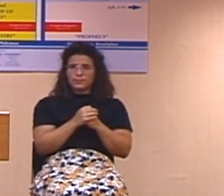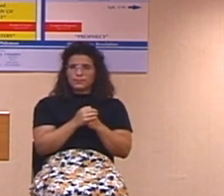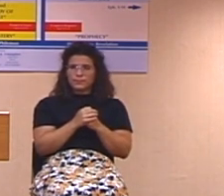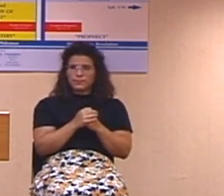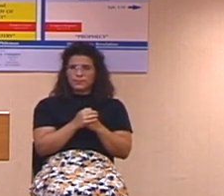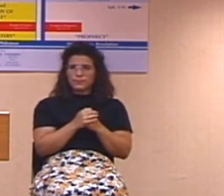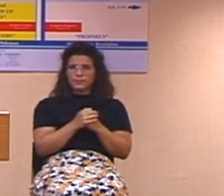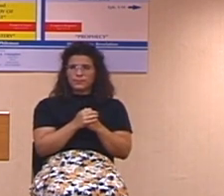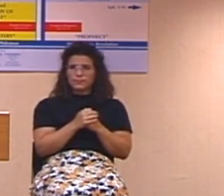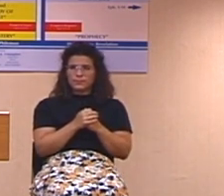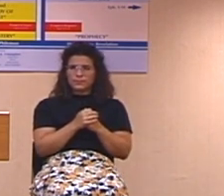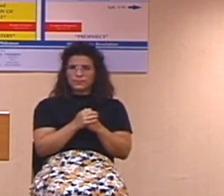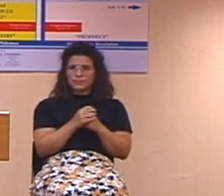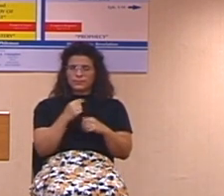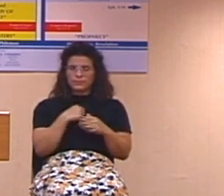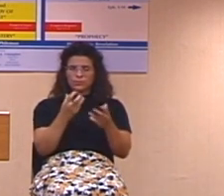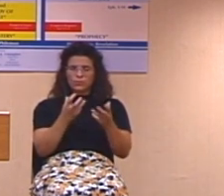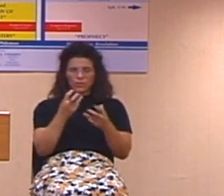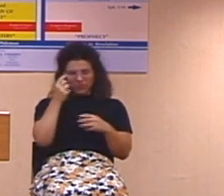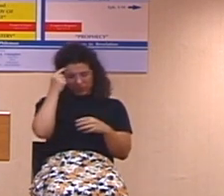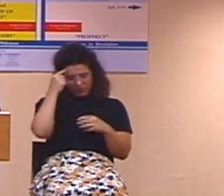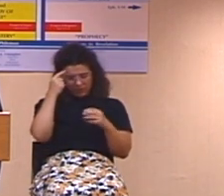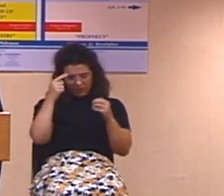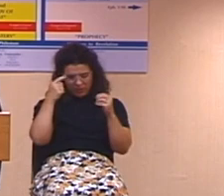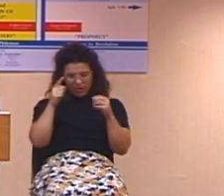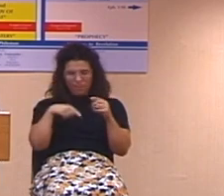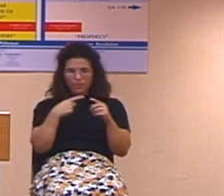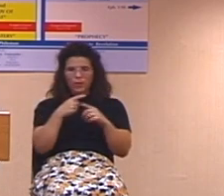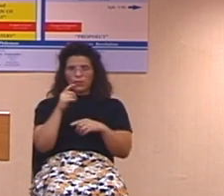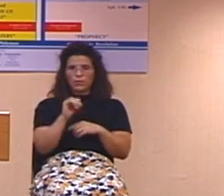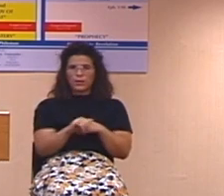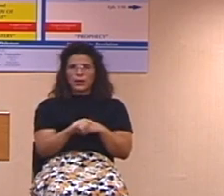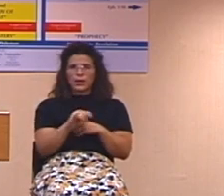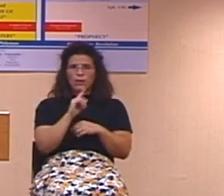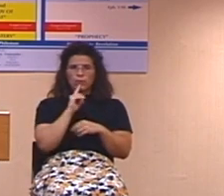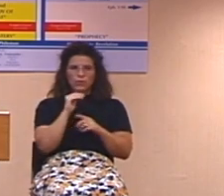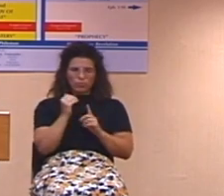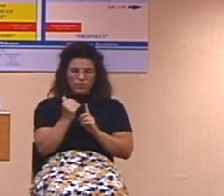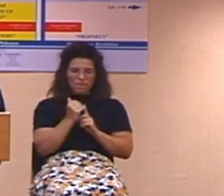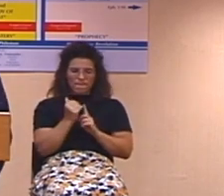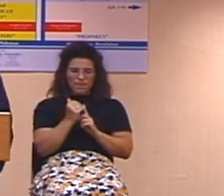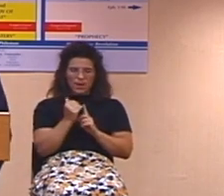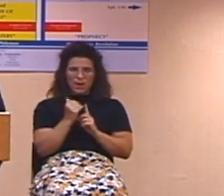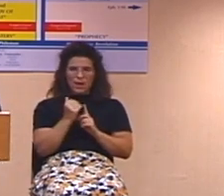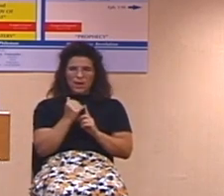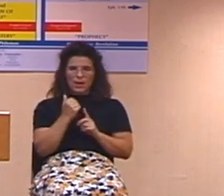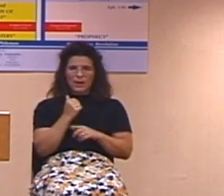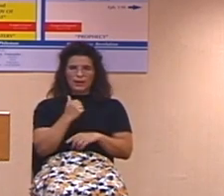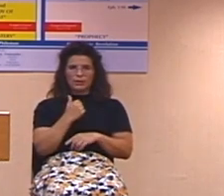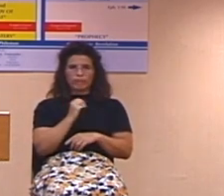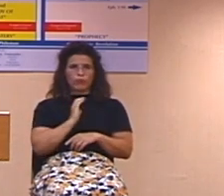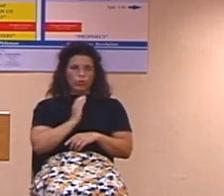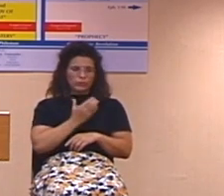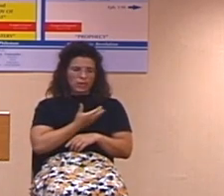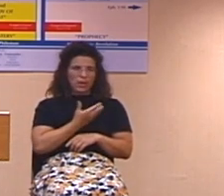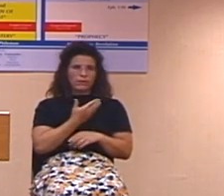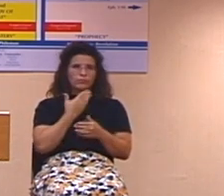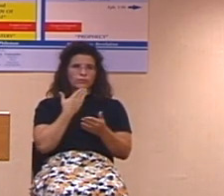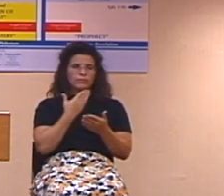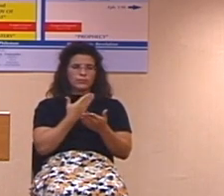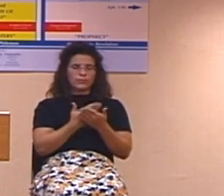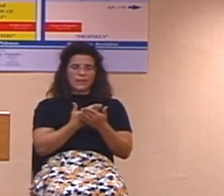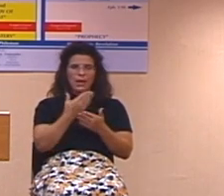I want us to kind of just think about that as we just really remind ourselves of some sound doctrine.